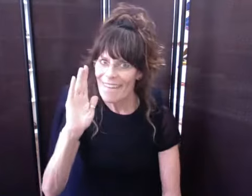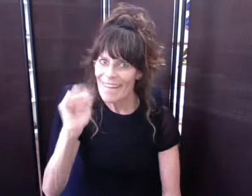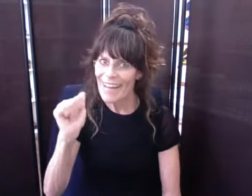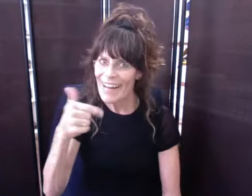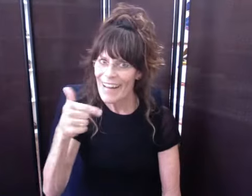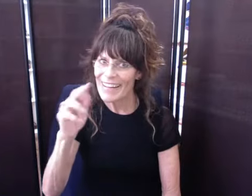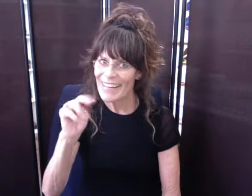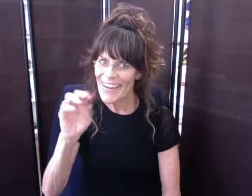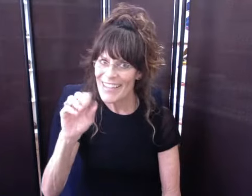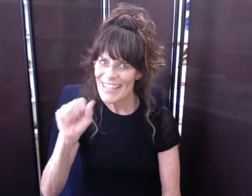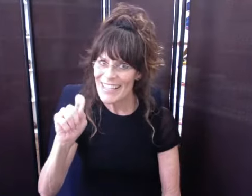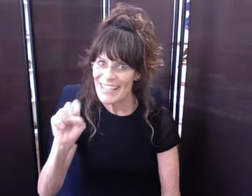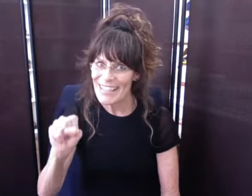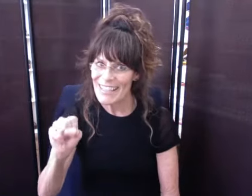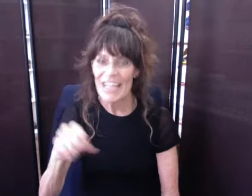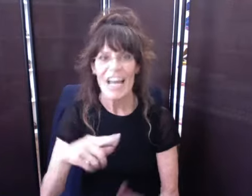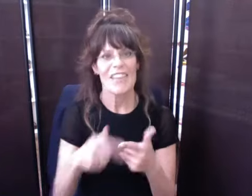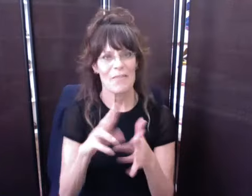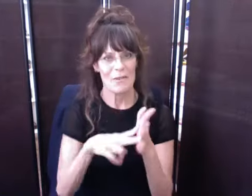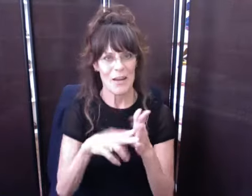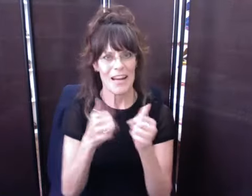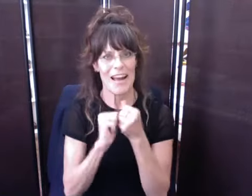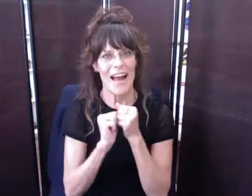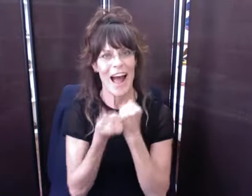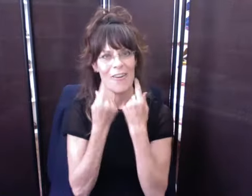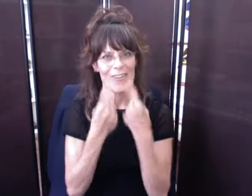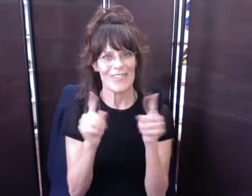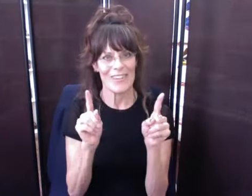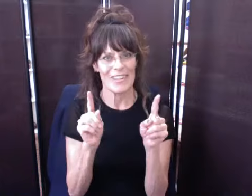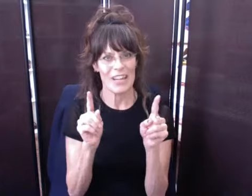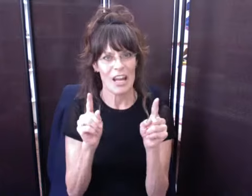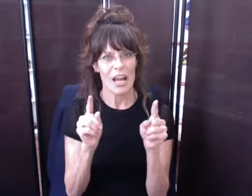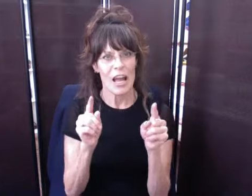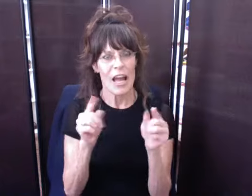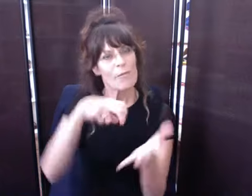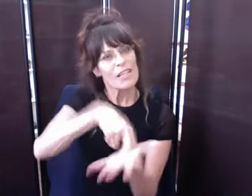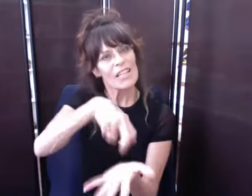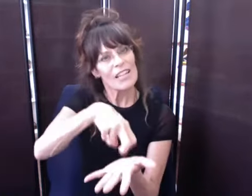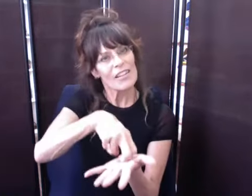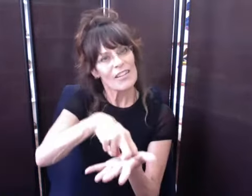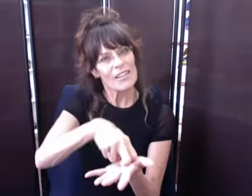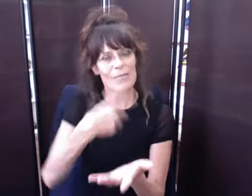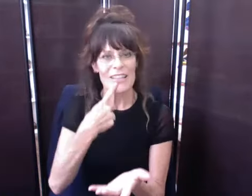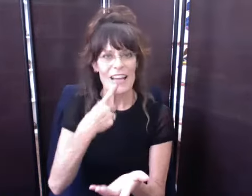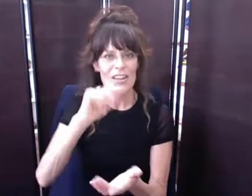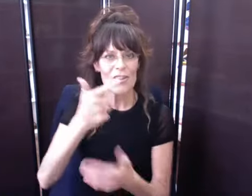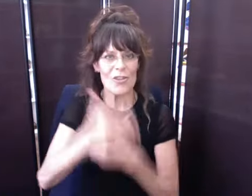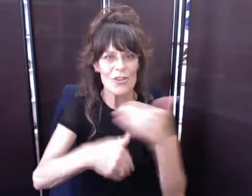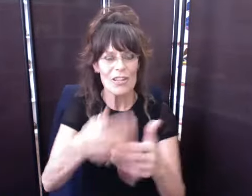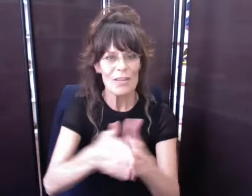And then we moved into how it works. We got on our hands and knees and we said the 3rd step prayer. And while we were down there, he said something to me. He said,